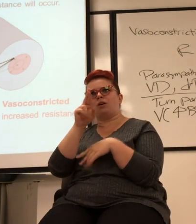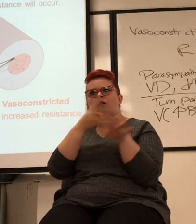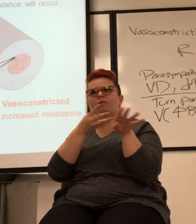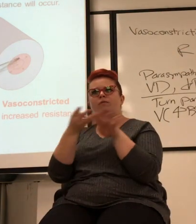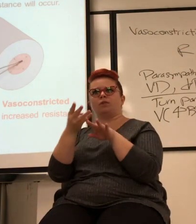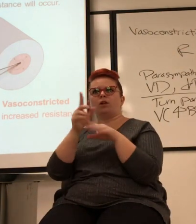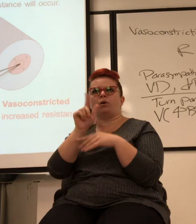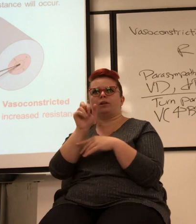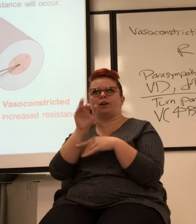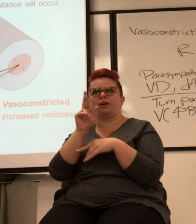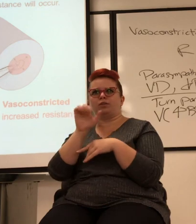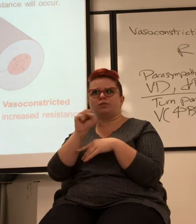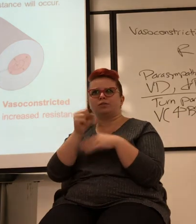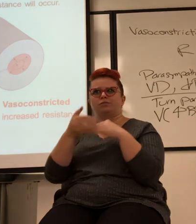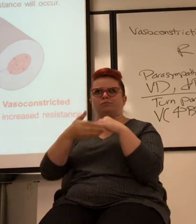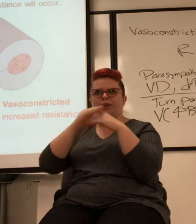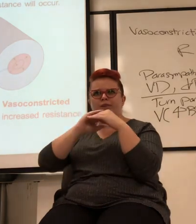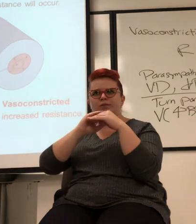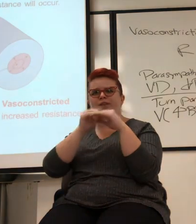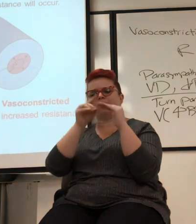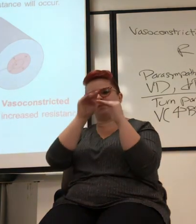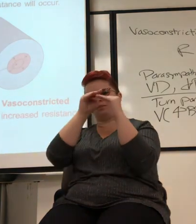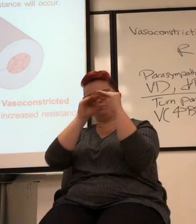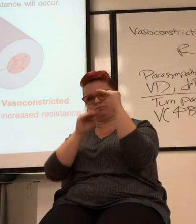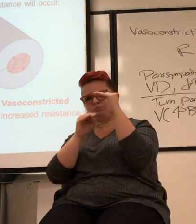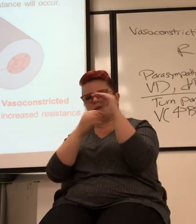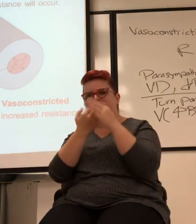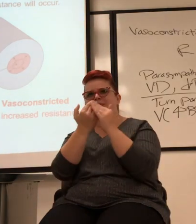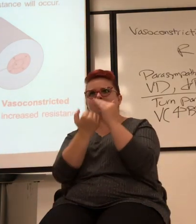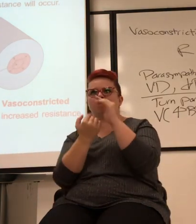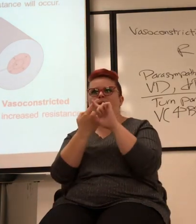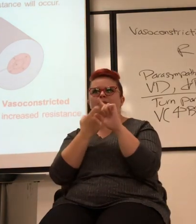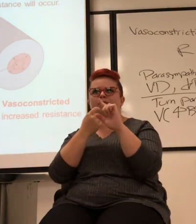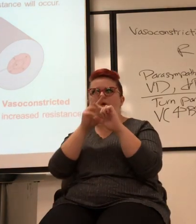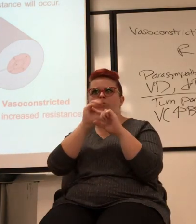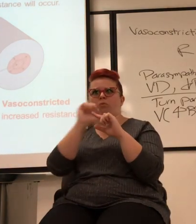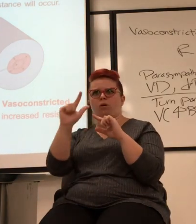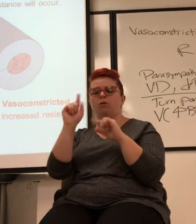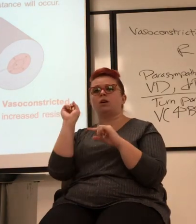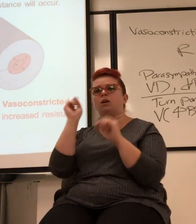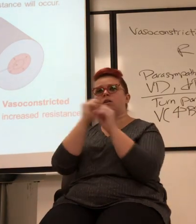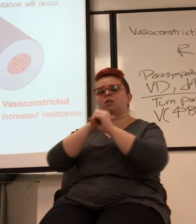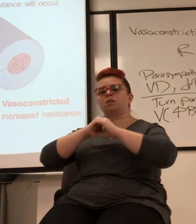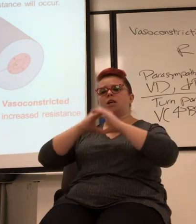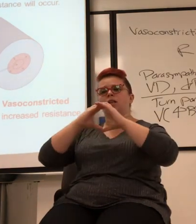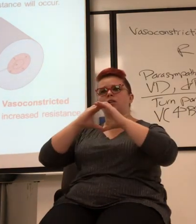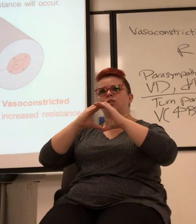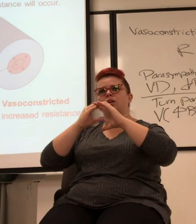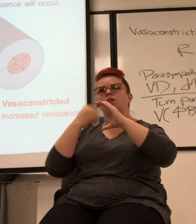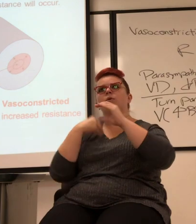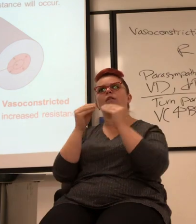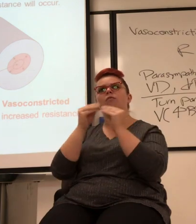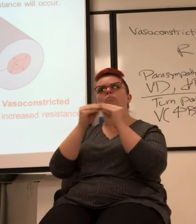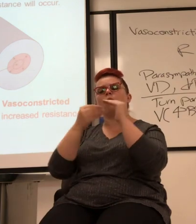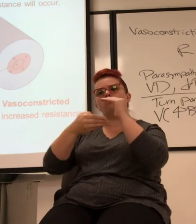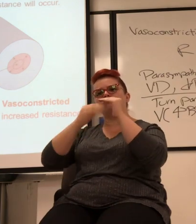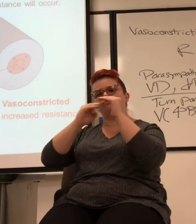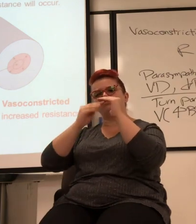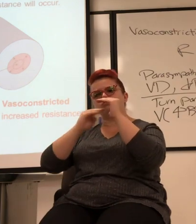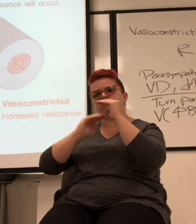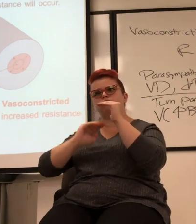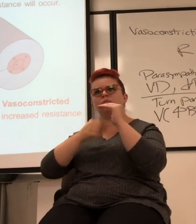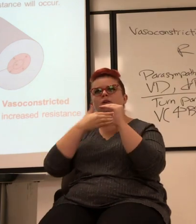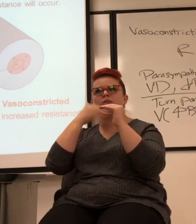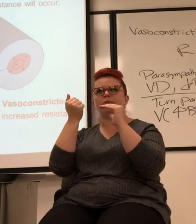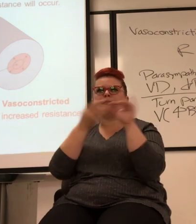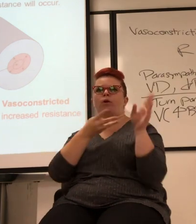from the vessel wall. The whole thing's constricted. Here in the vasodilation, I guess you have more layers that have better laminar